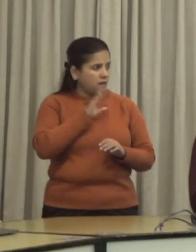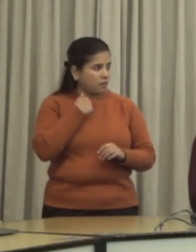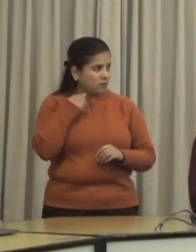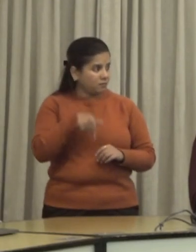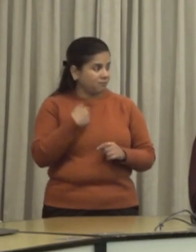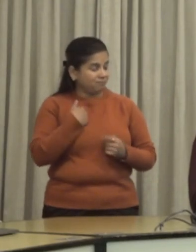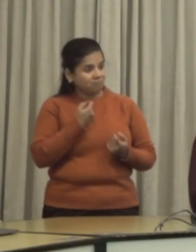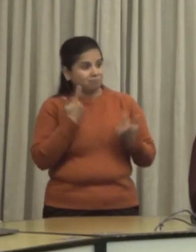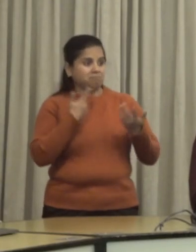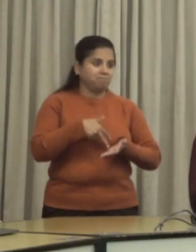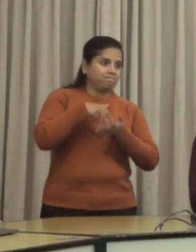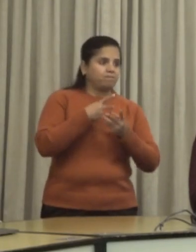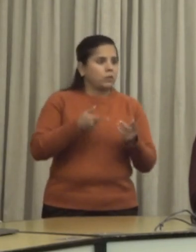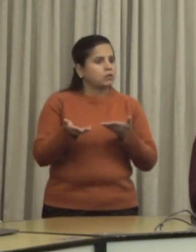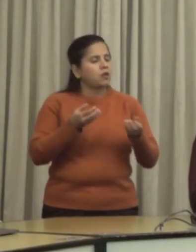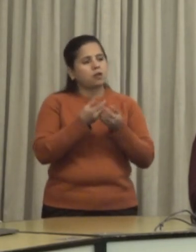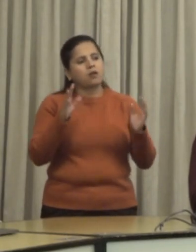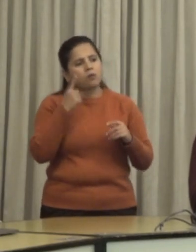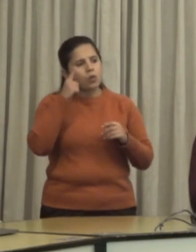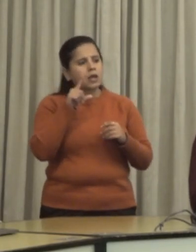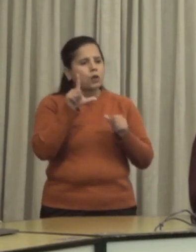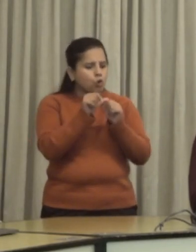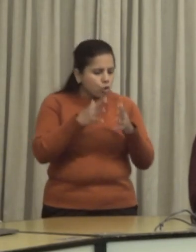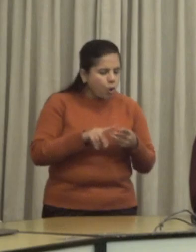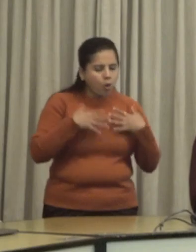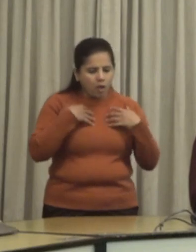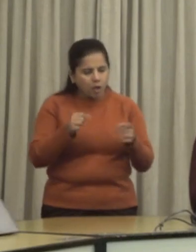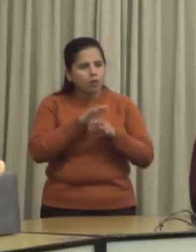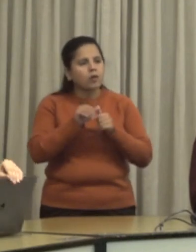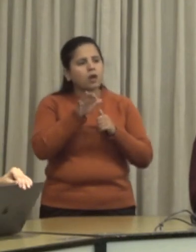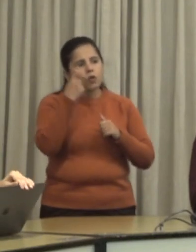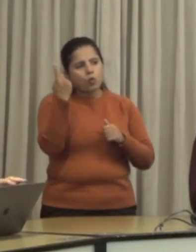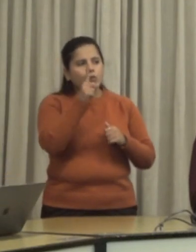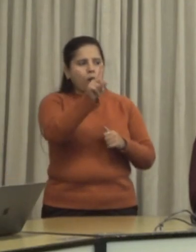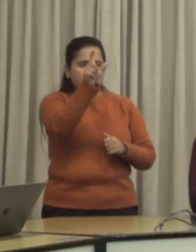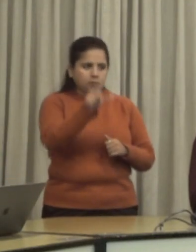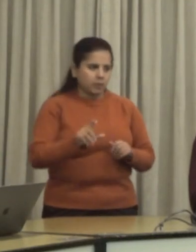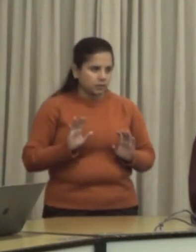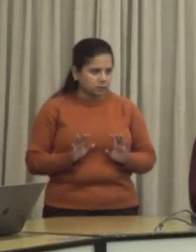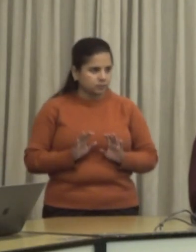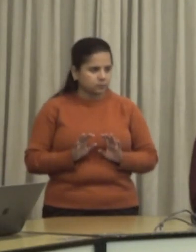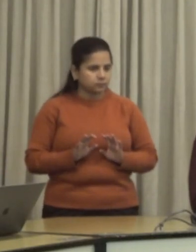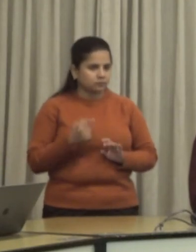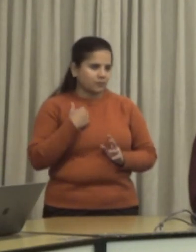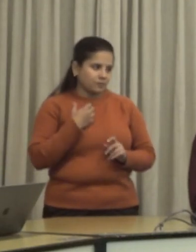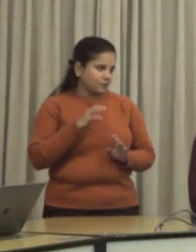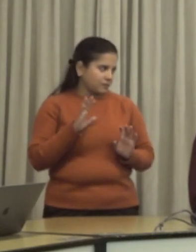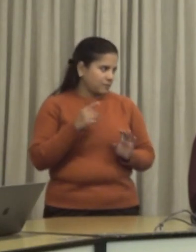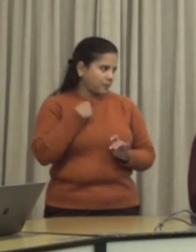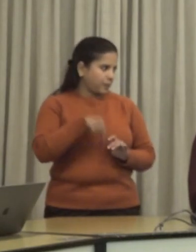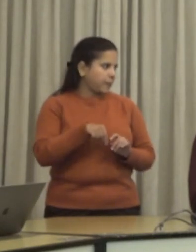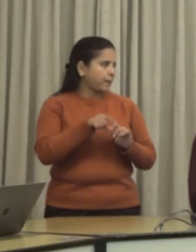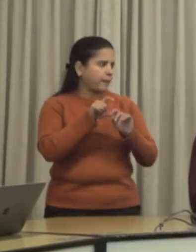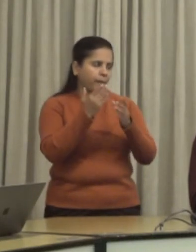elite concept. Like most of the services in this country, legal, health, whatever, it's accessible to only that 1%. And I don't want this